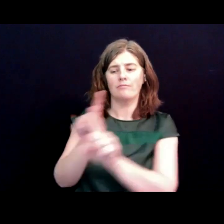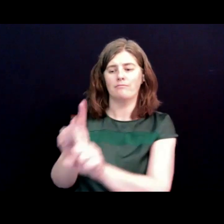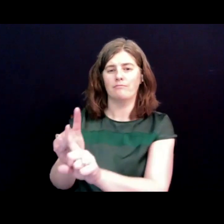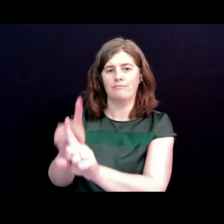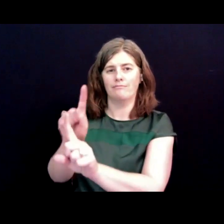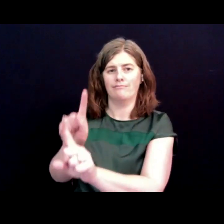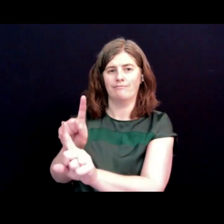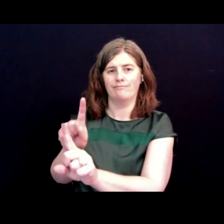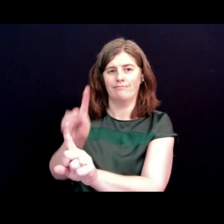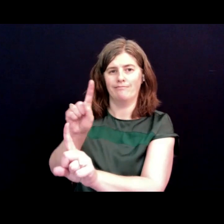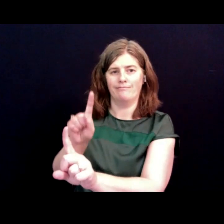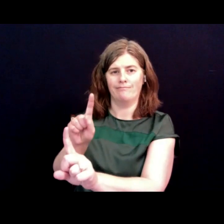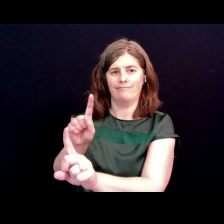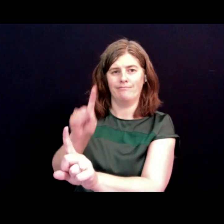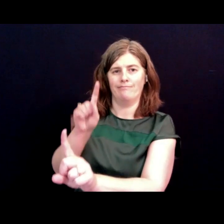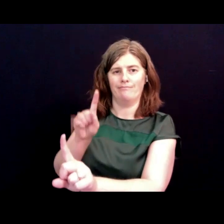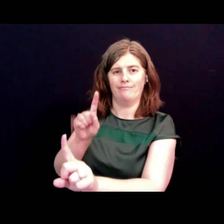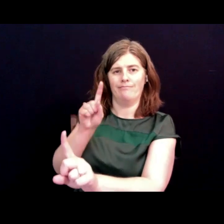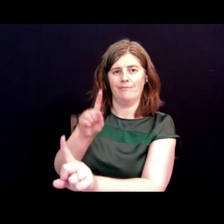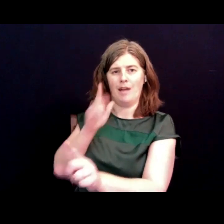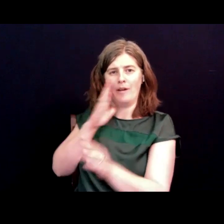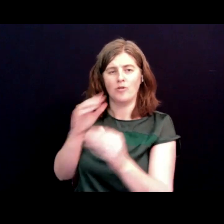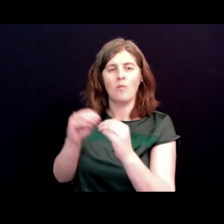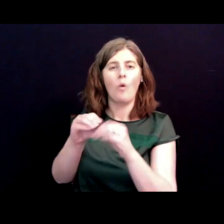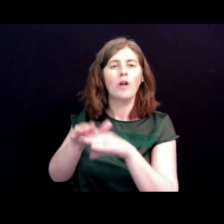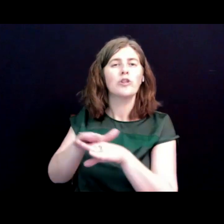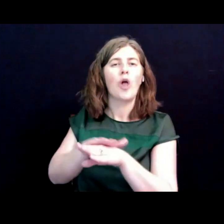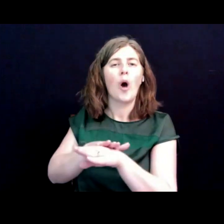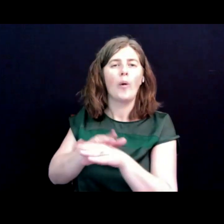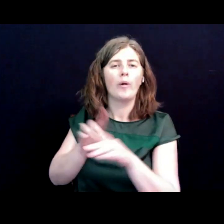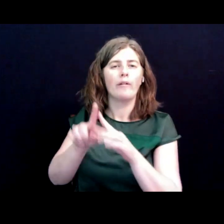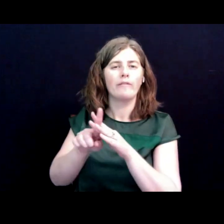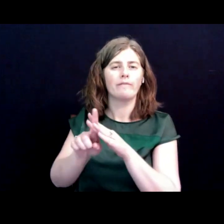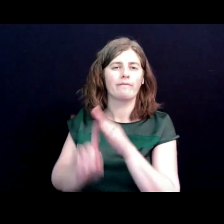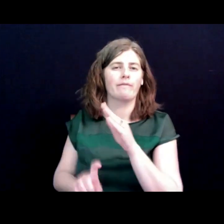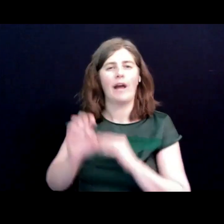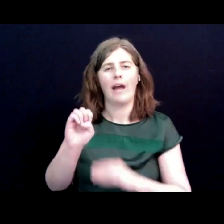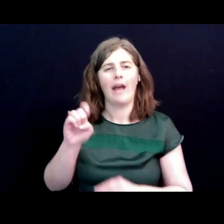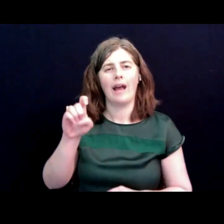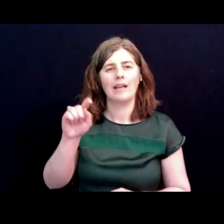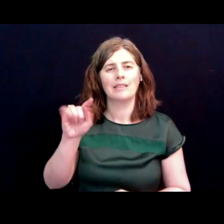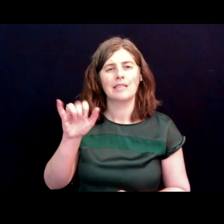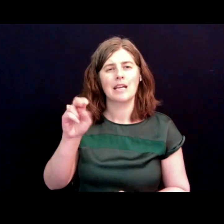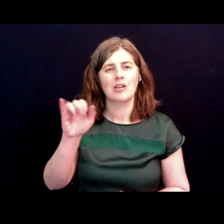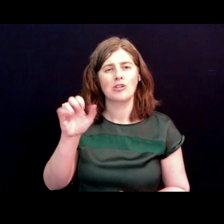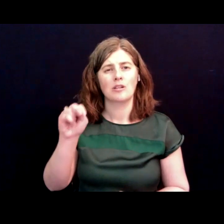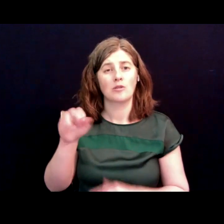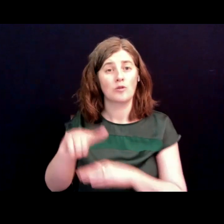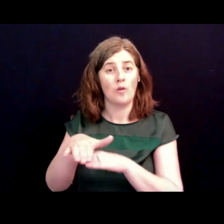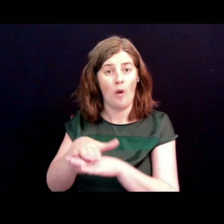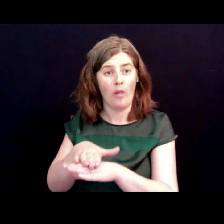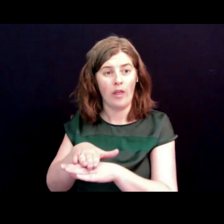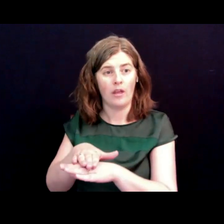bedroom. So it's kind of it's a slower extinction method. What that means is you kind of just gradually